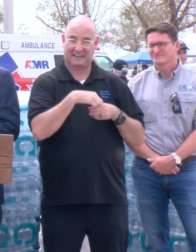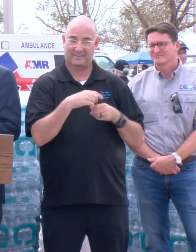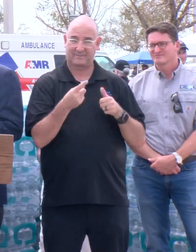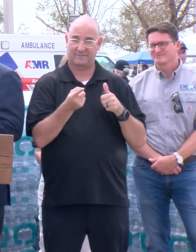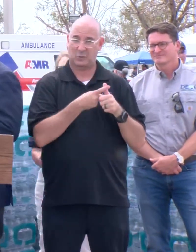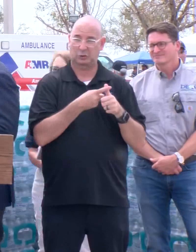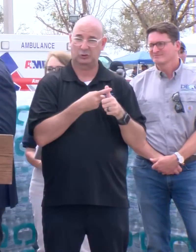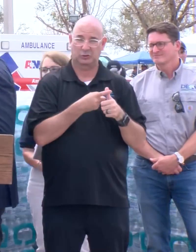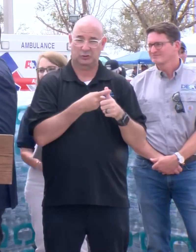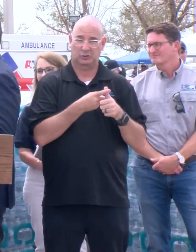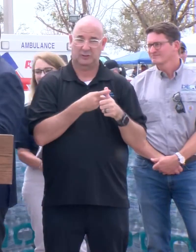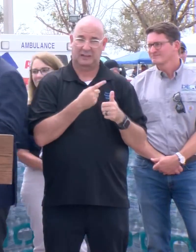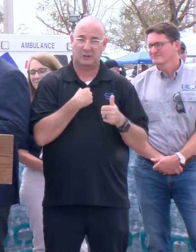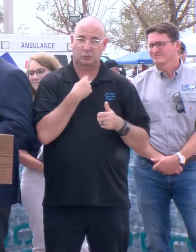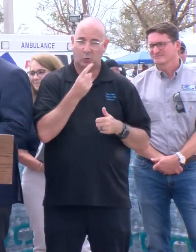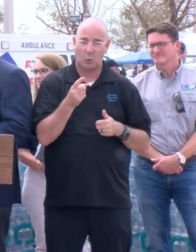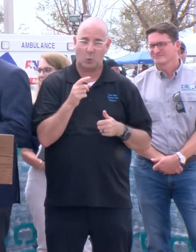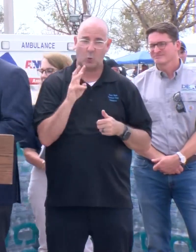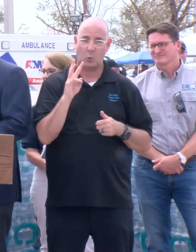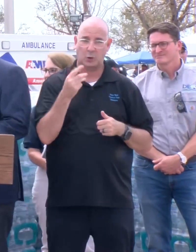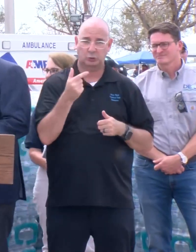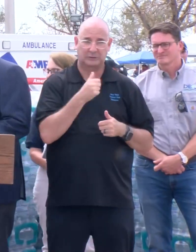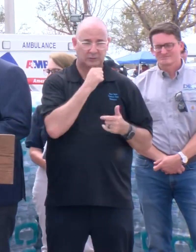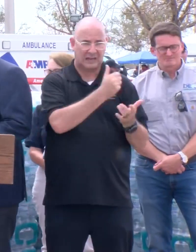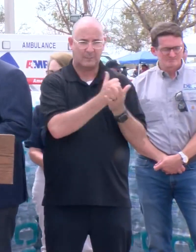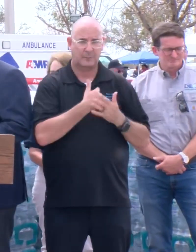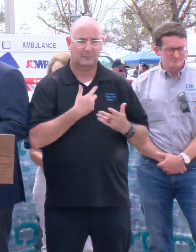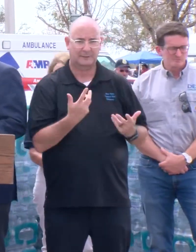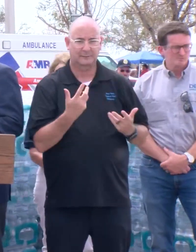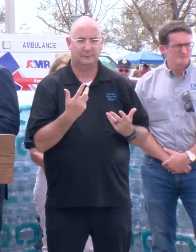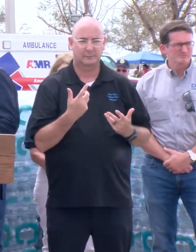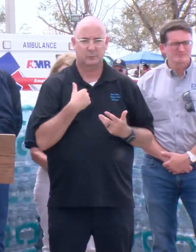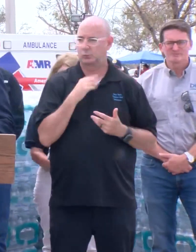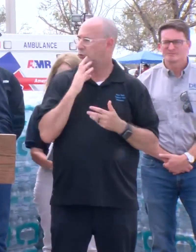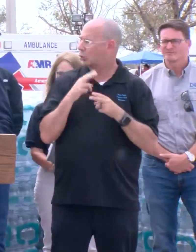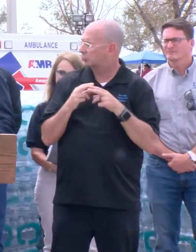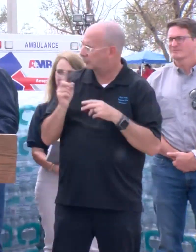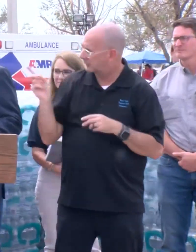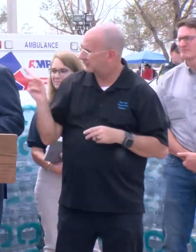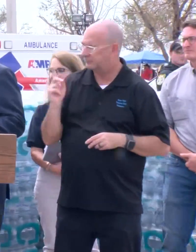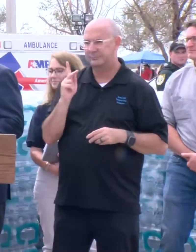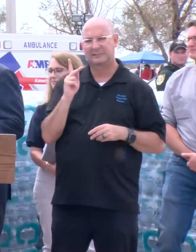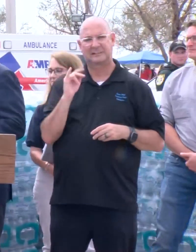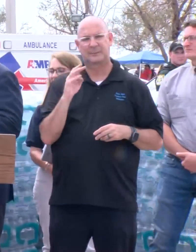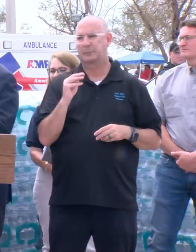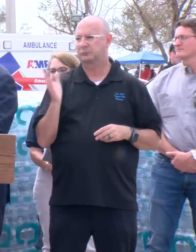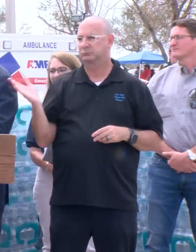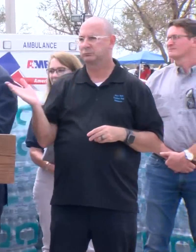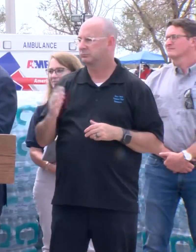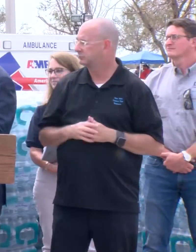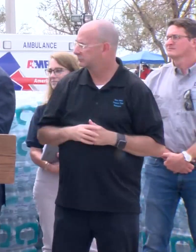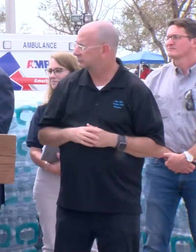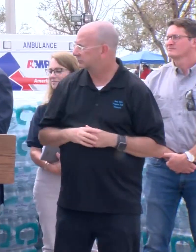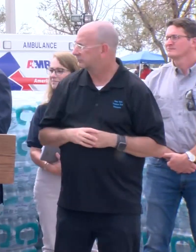prescriptions. Okay, we'll talk to Kevin. We'll get it worked out. Yeah, that's not a problem. So, yeah, yes.